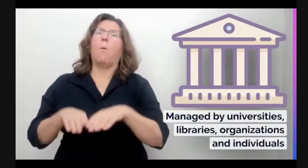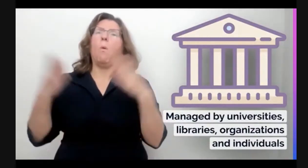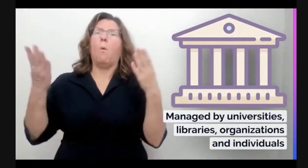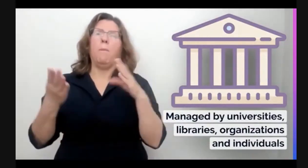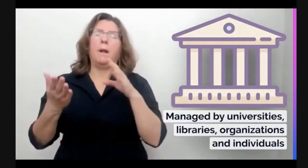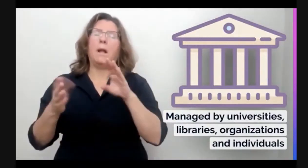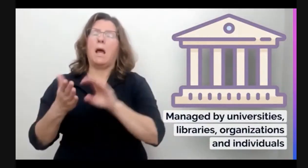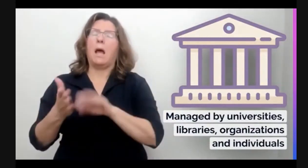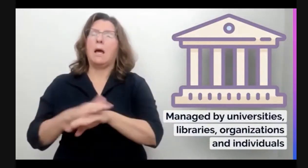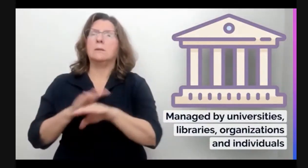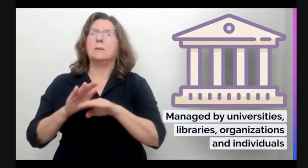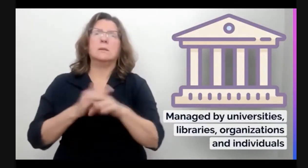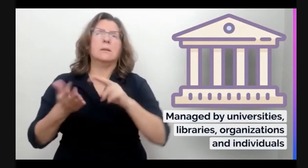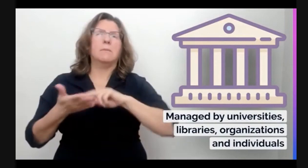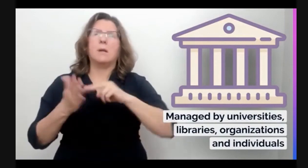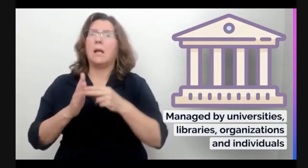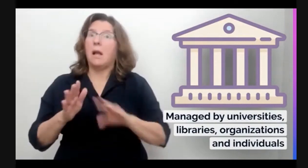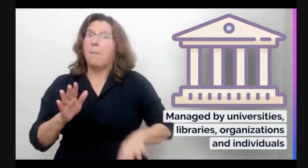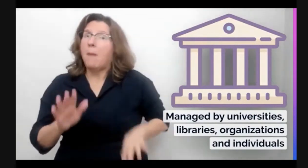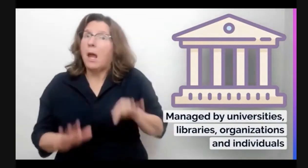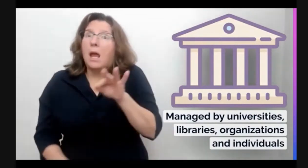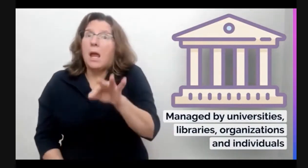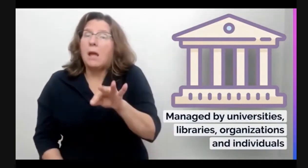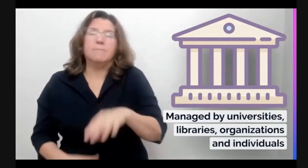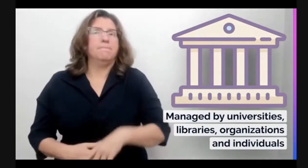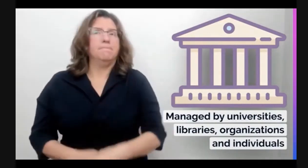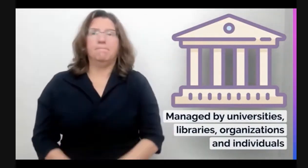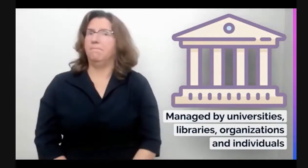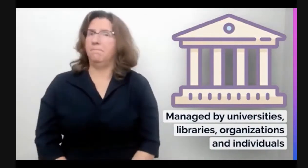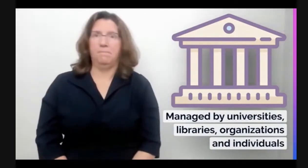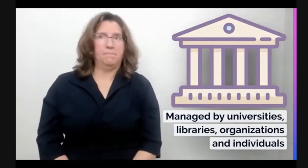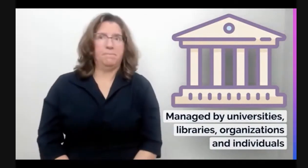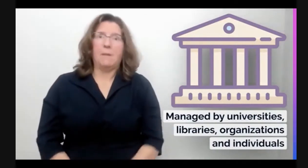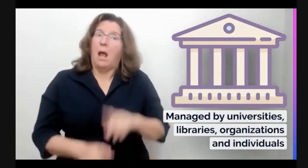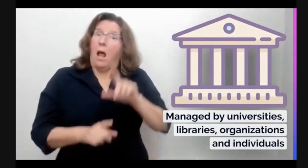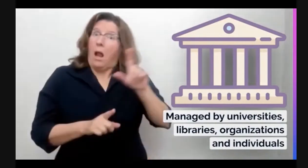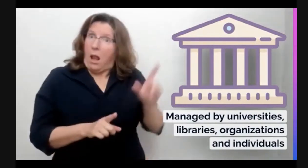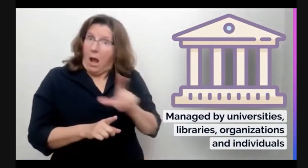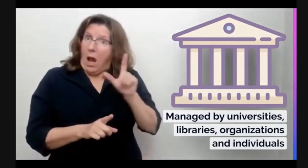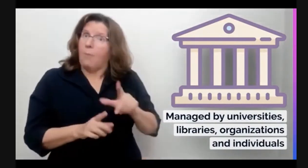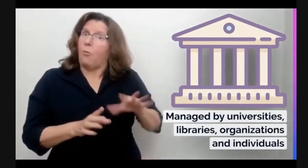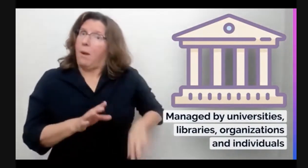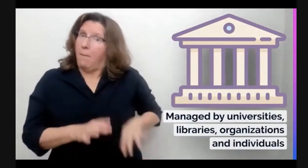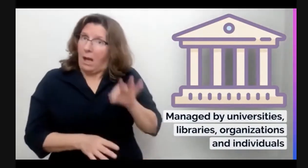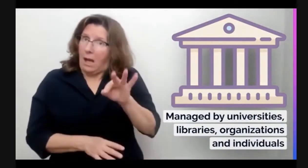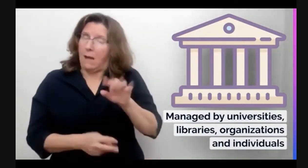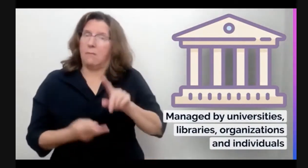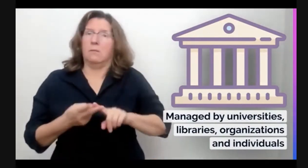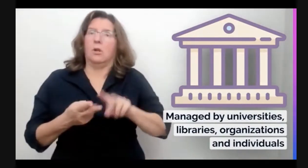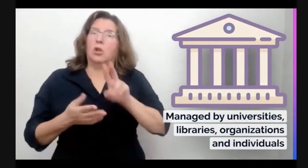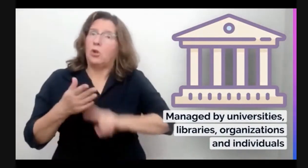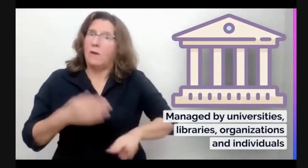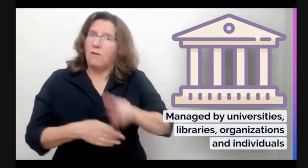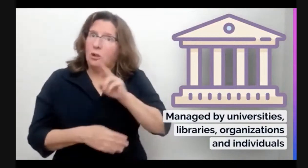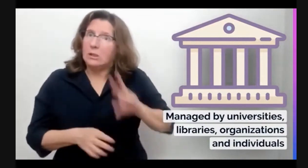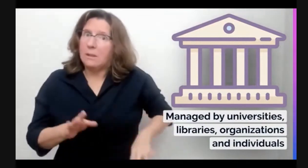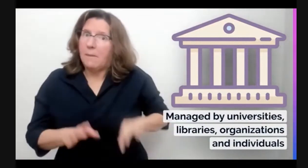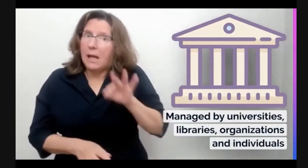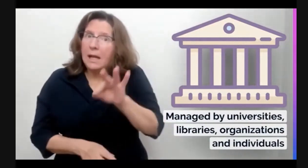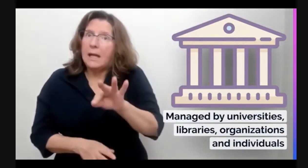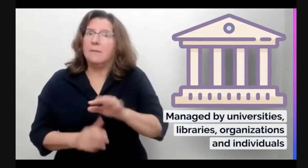PressBooks disseminates OER free to the end users. It is funded through fees paid